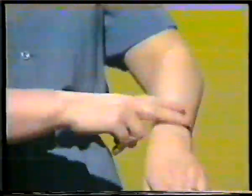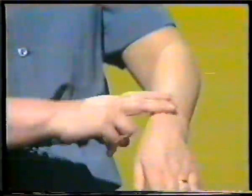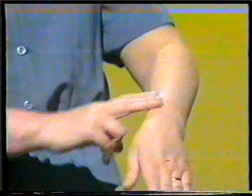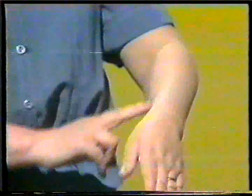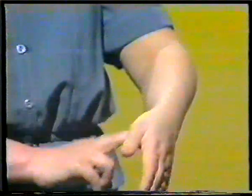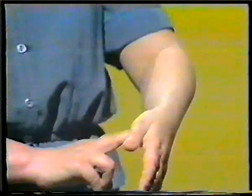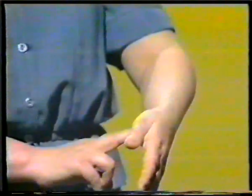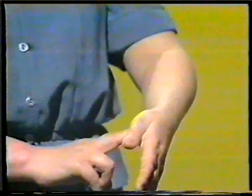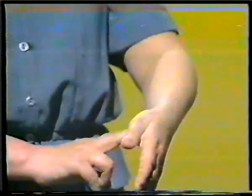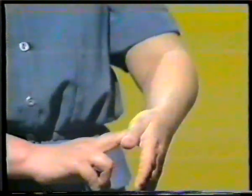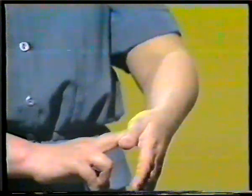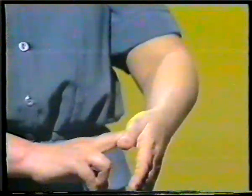Policeman.